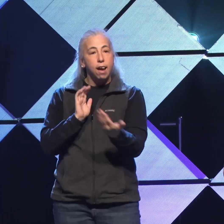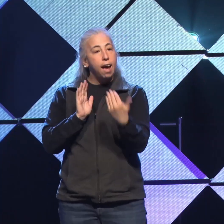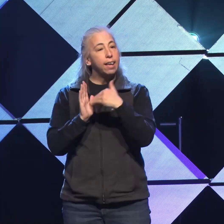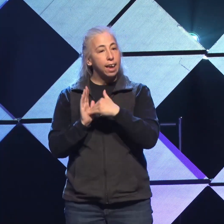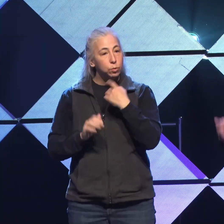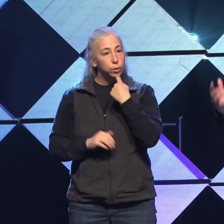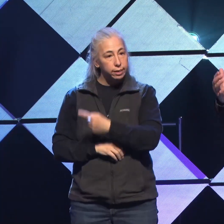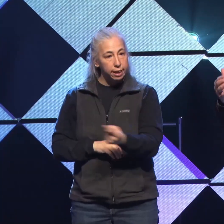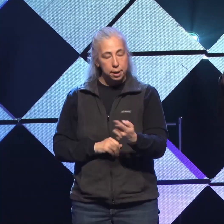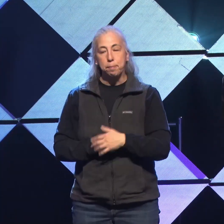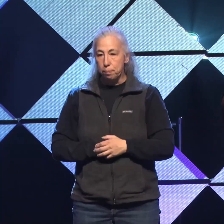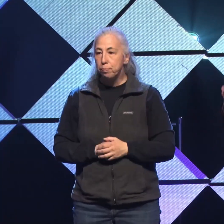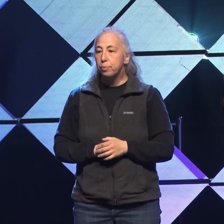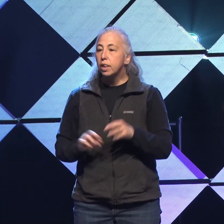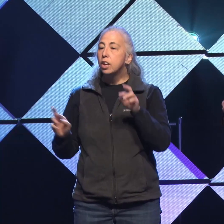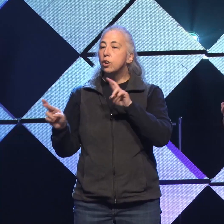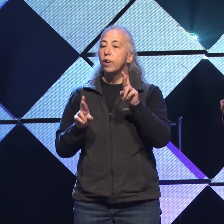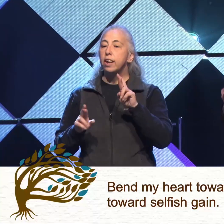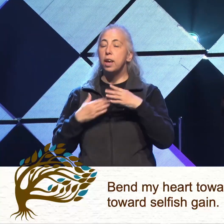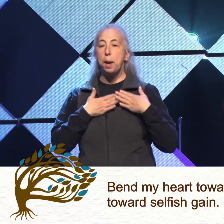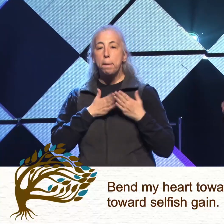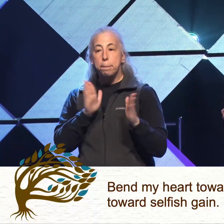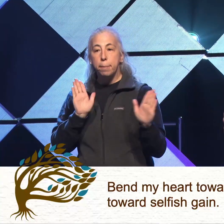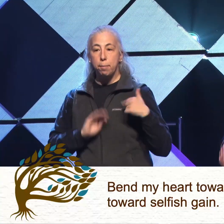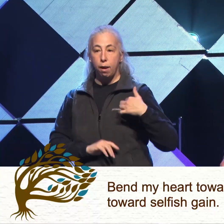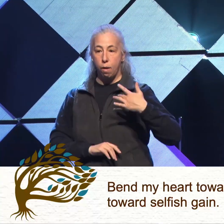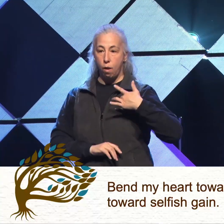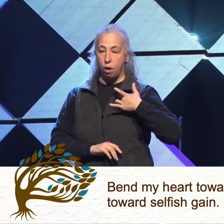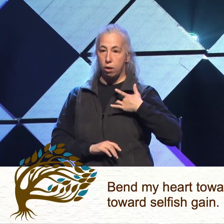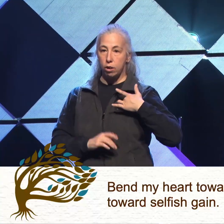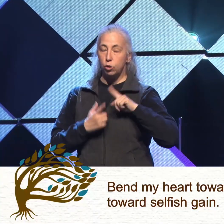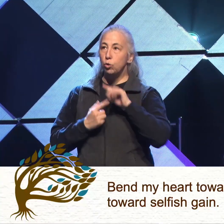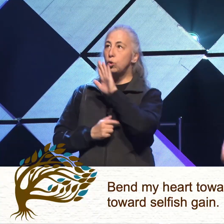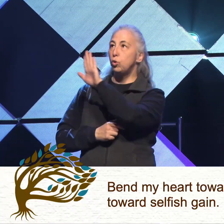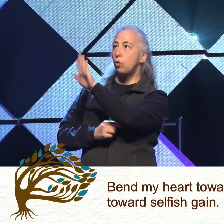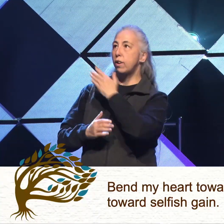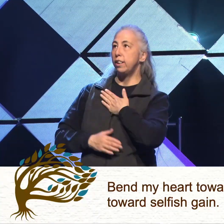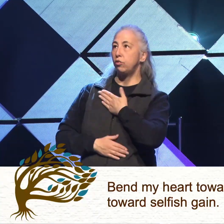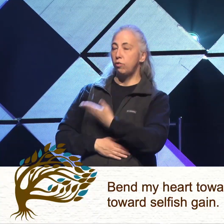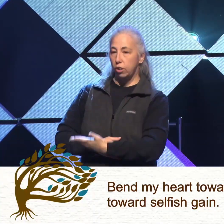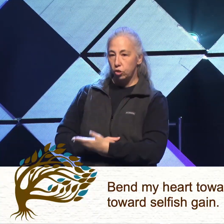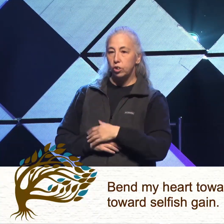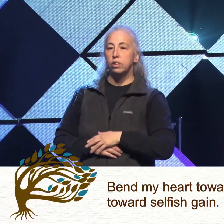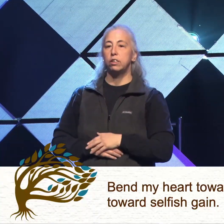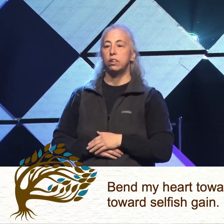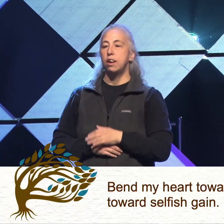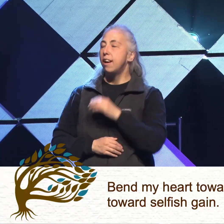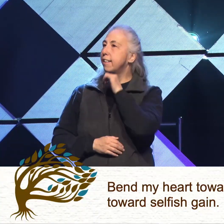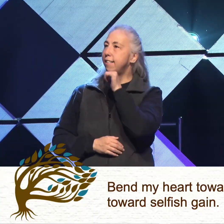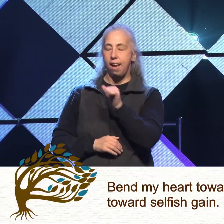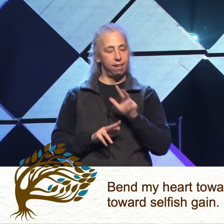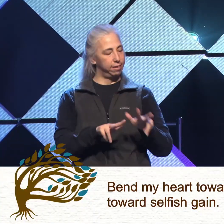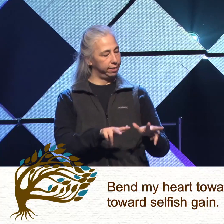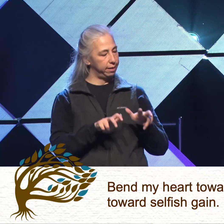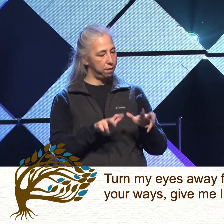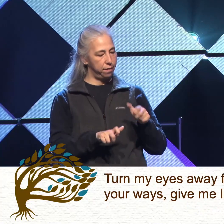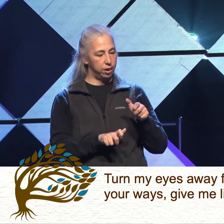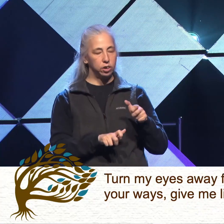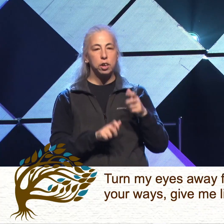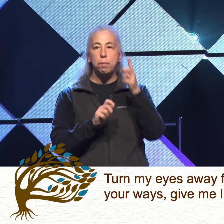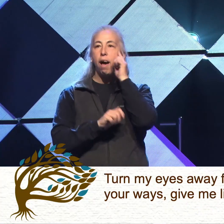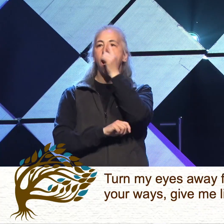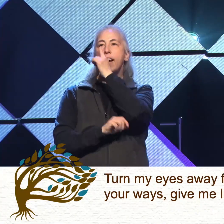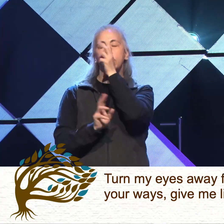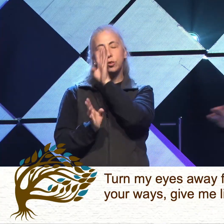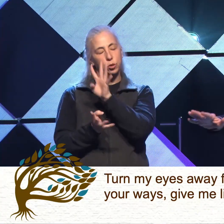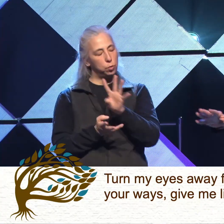more. Here we go. Bend my heart towards your instruction and not toward selfish gain. Turn my